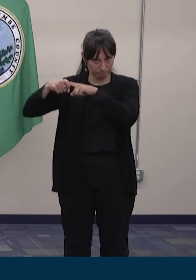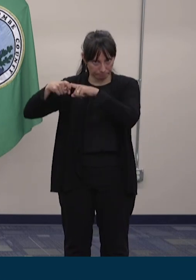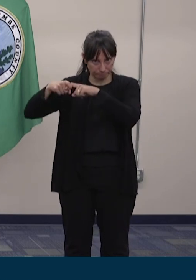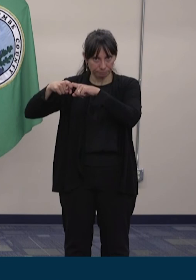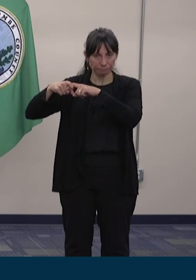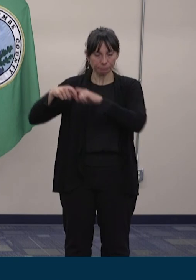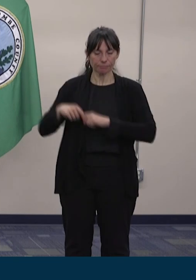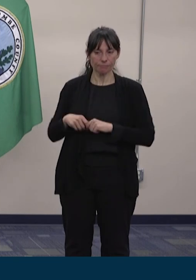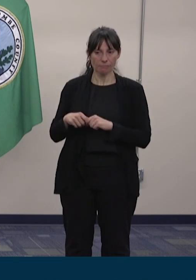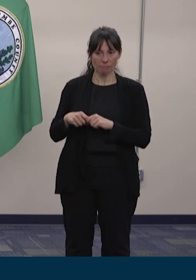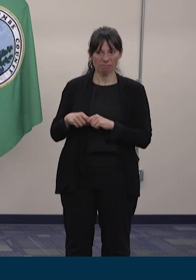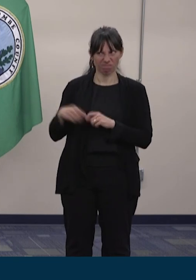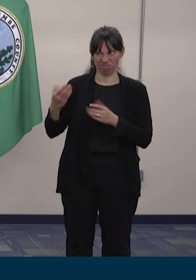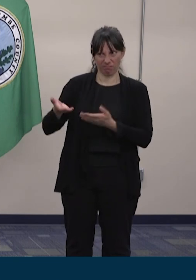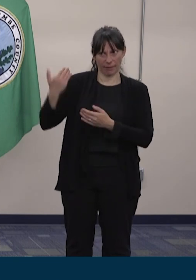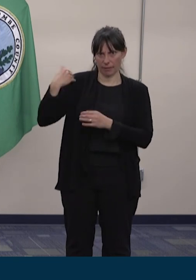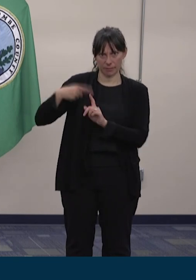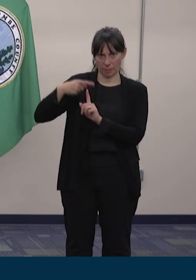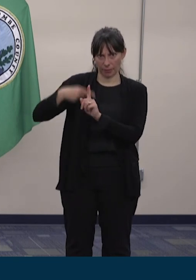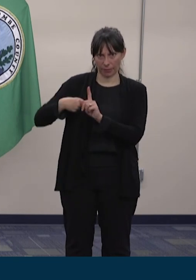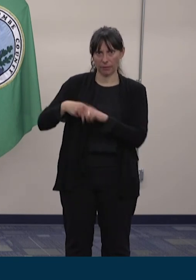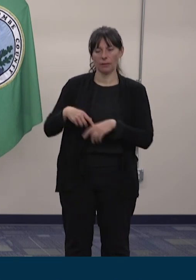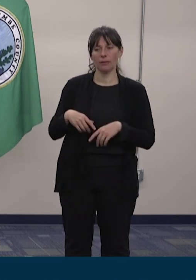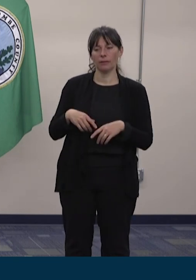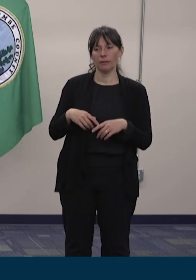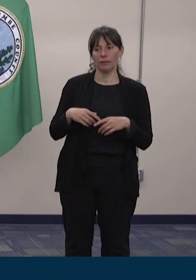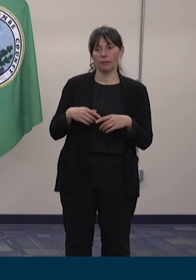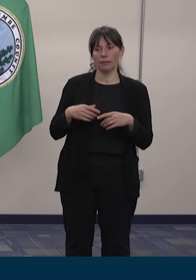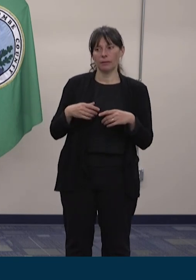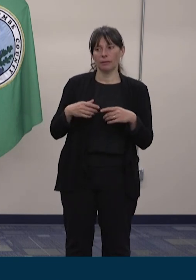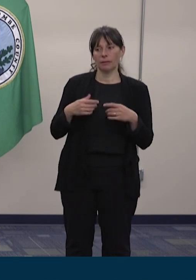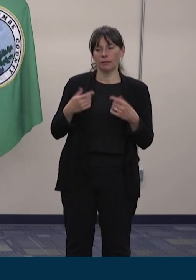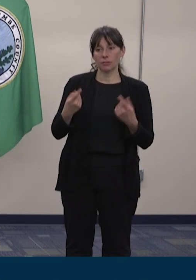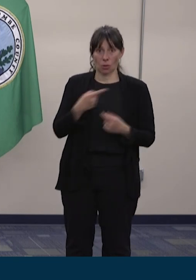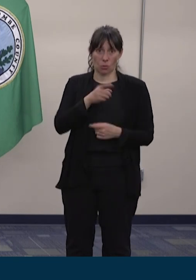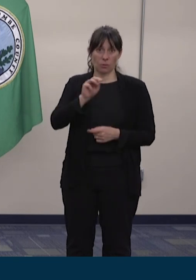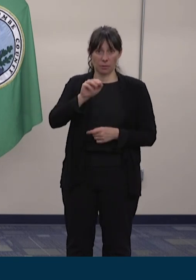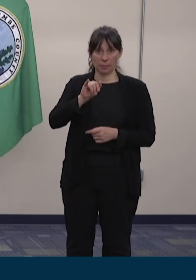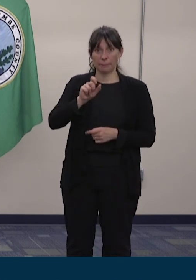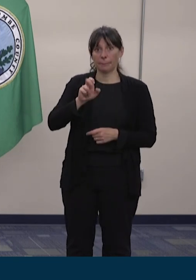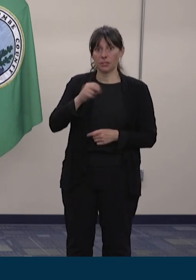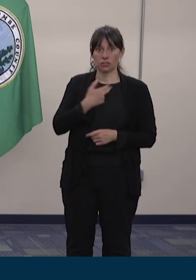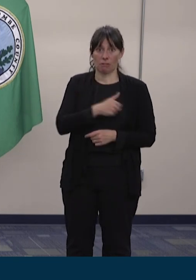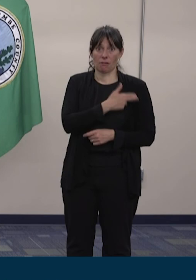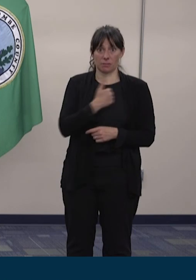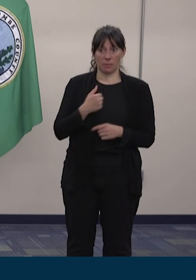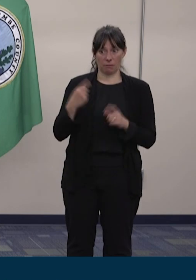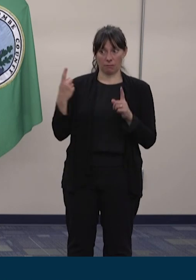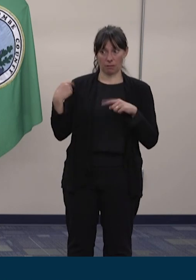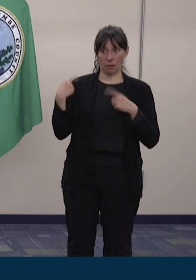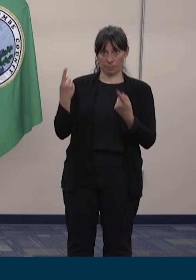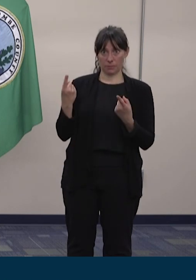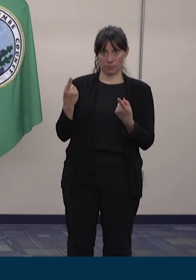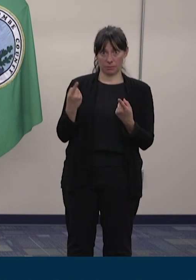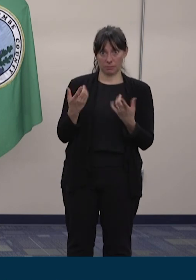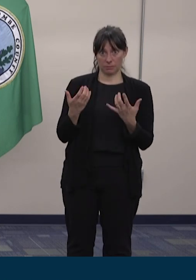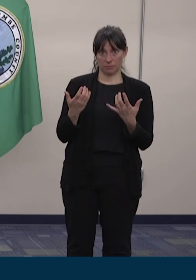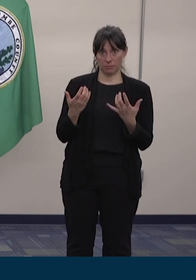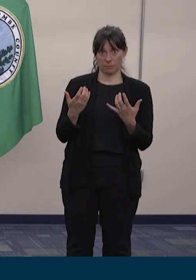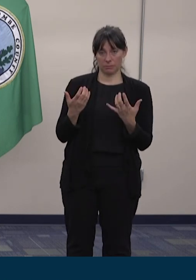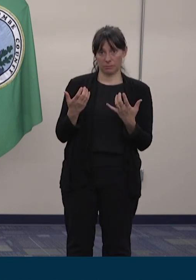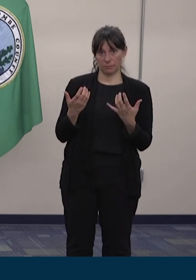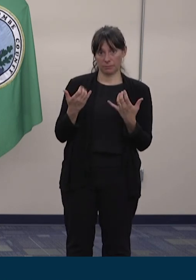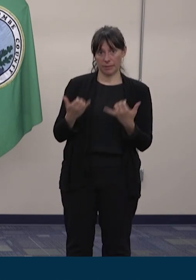Newman hasta ahora commented on this, we've seen between 20 and 25 patients at Mission Hospital es to date, que en el which was hospital far less than